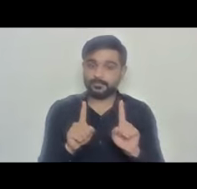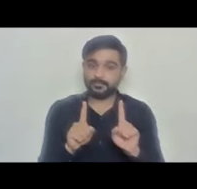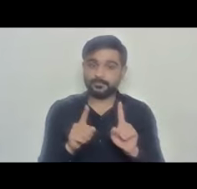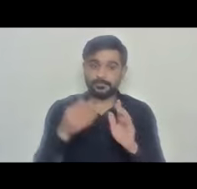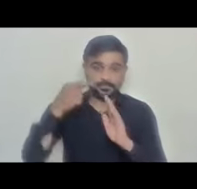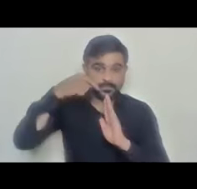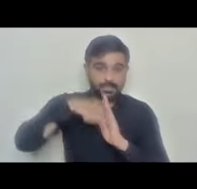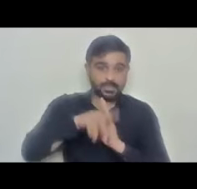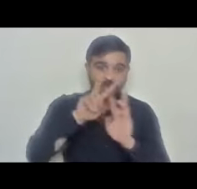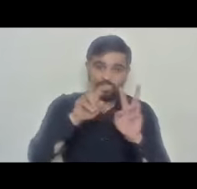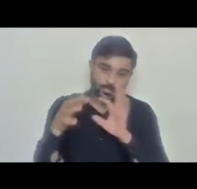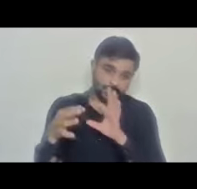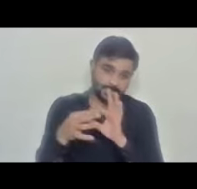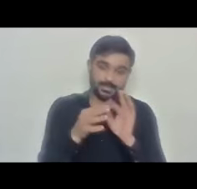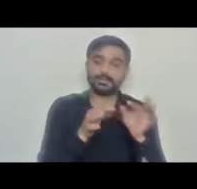go into this.